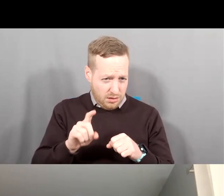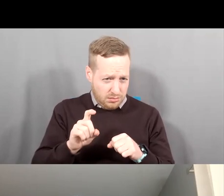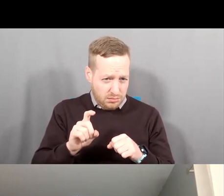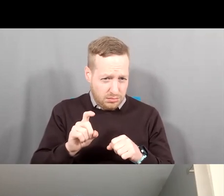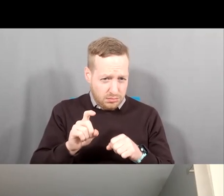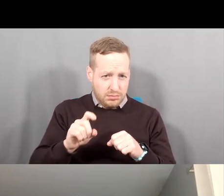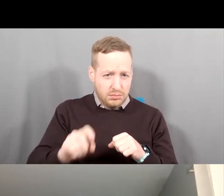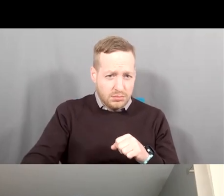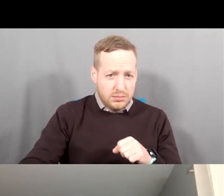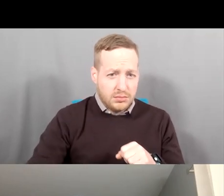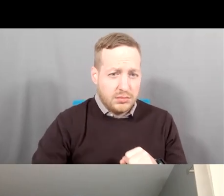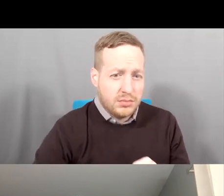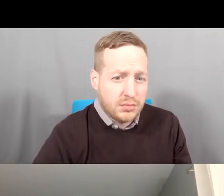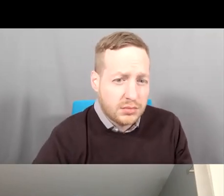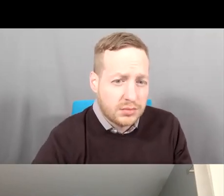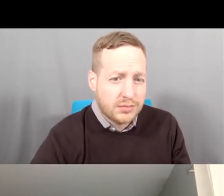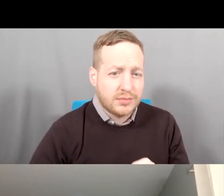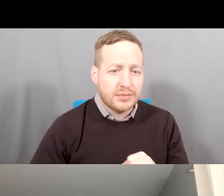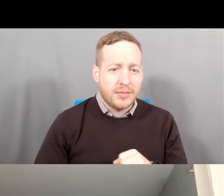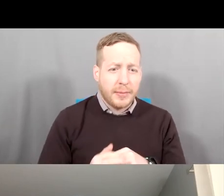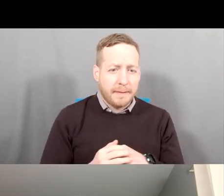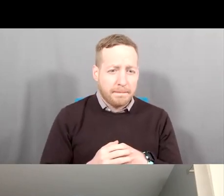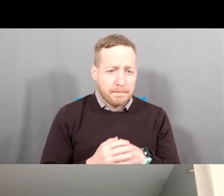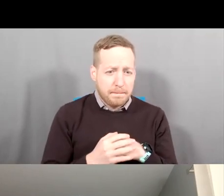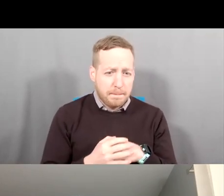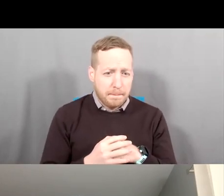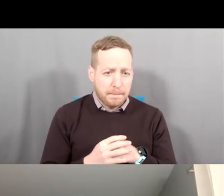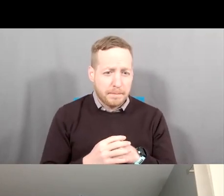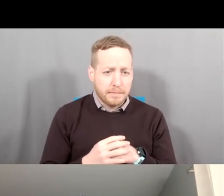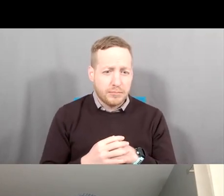complete minutes? Bethany, are you able and willing?